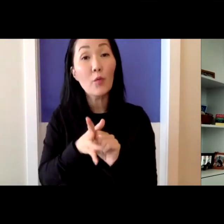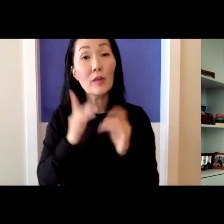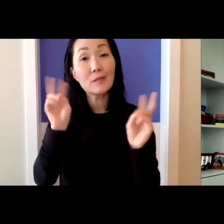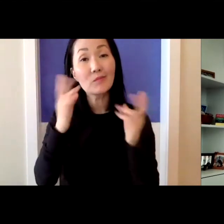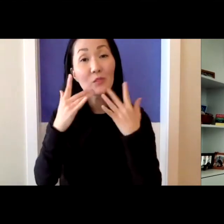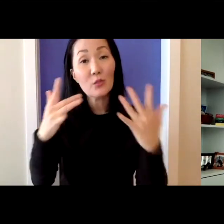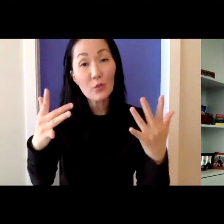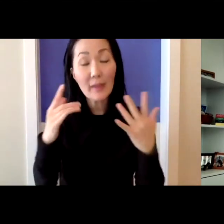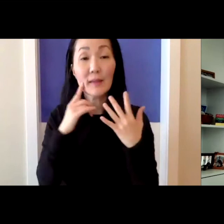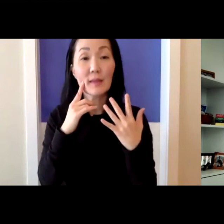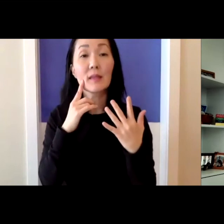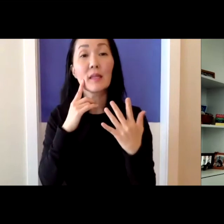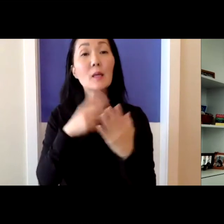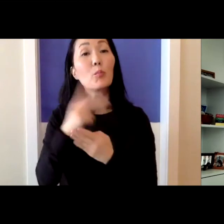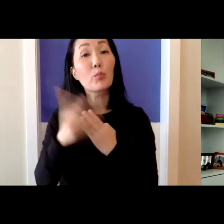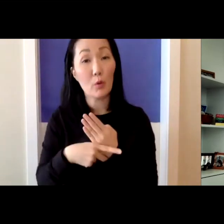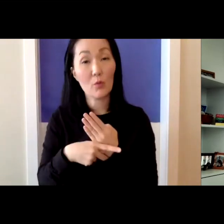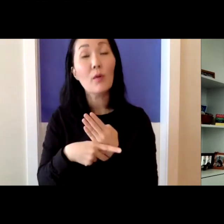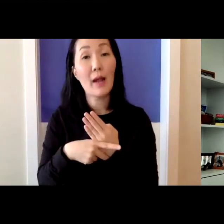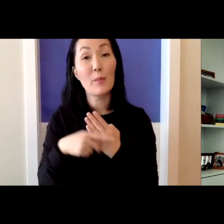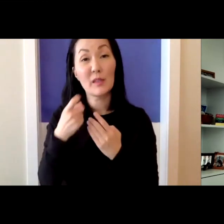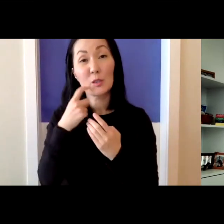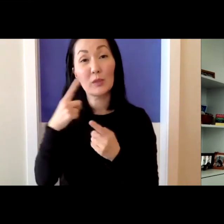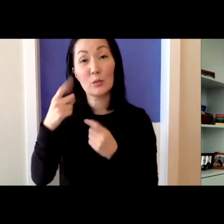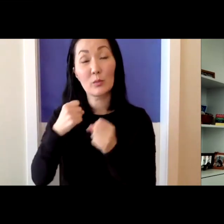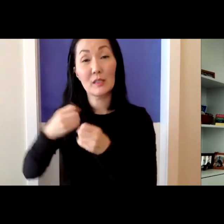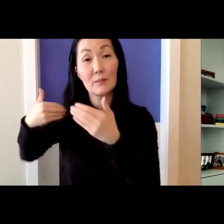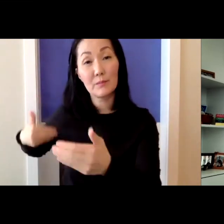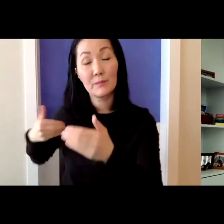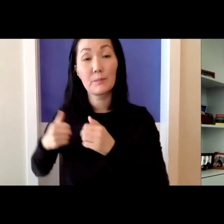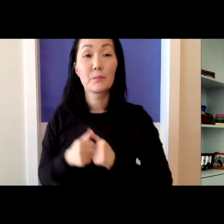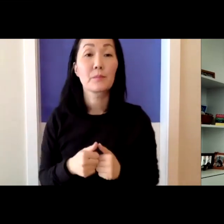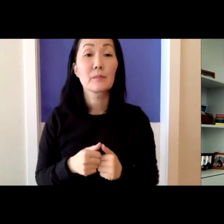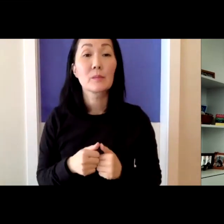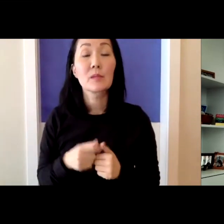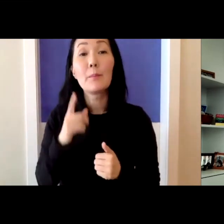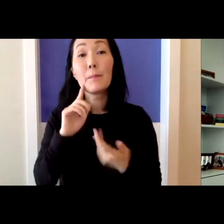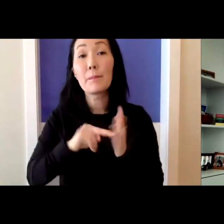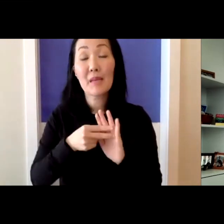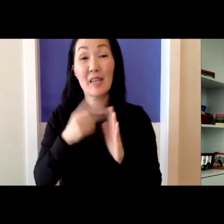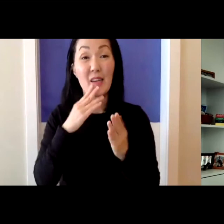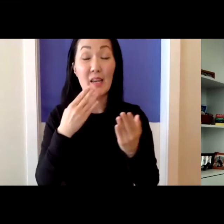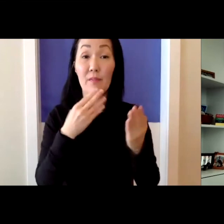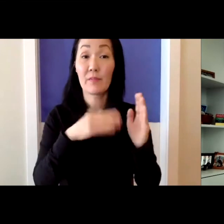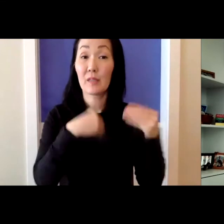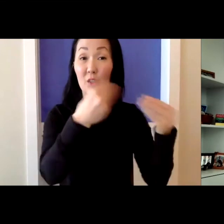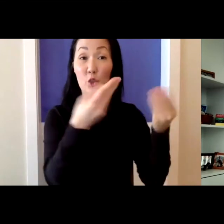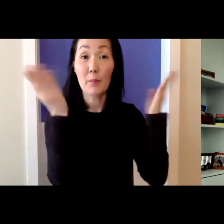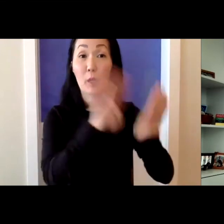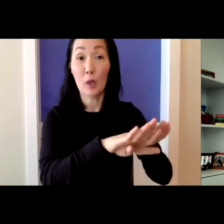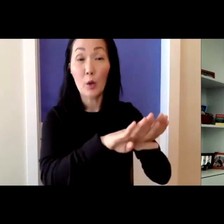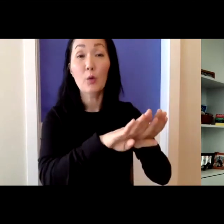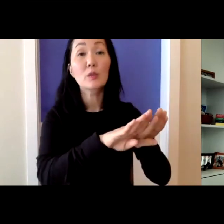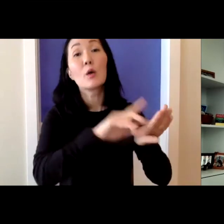under these departments in the past year, including storefront murals on boarded up shops, augmented reality